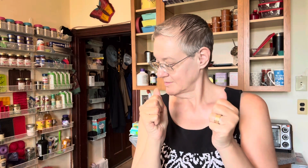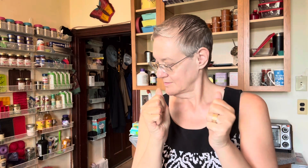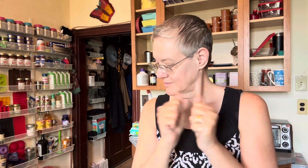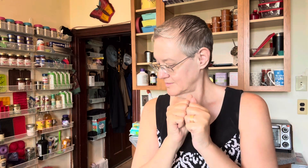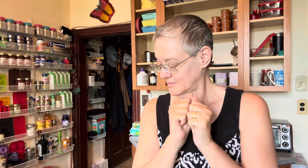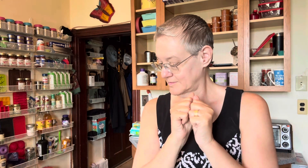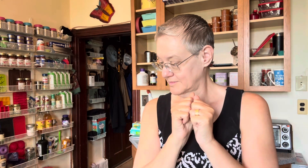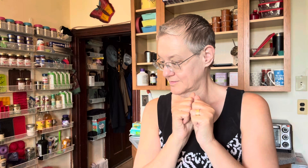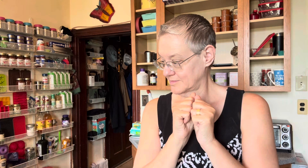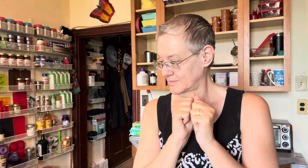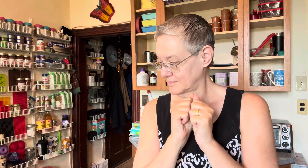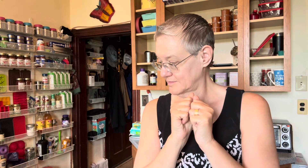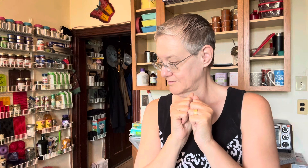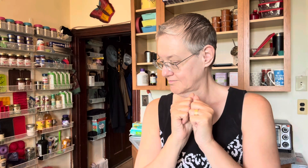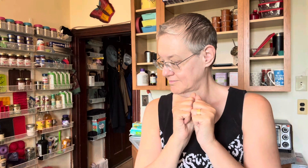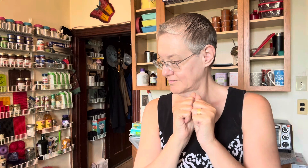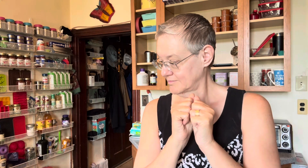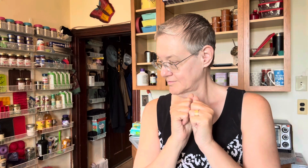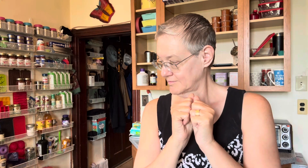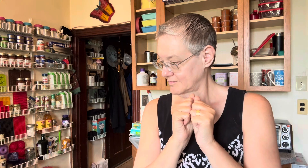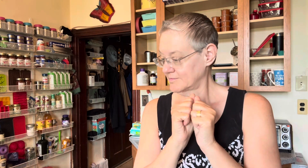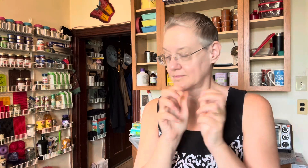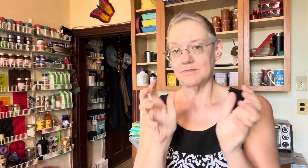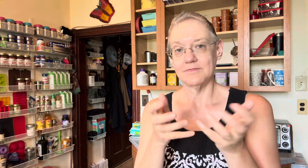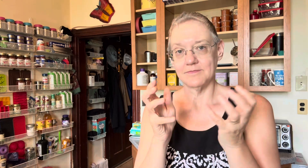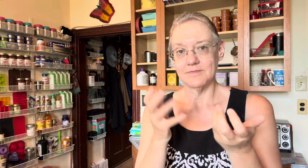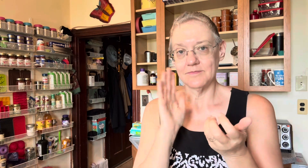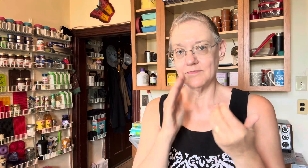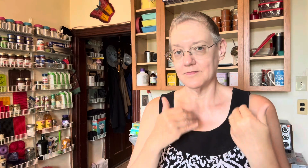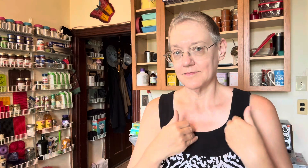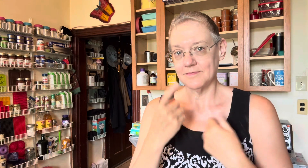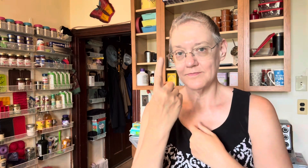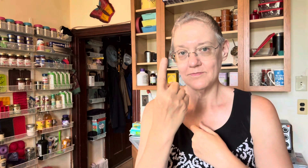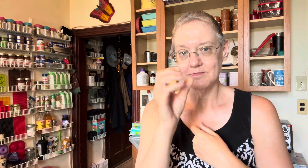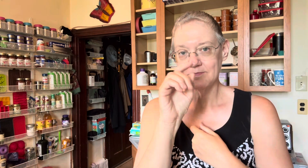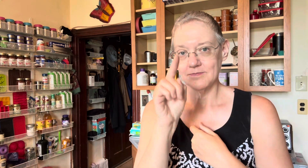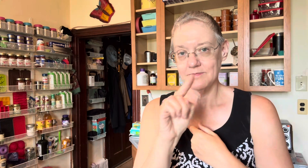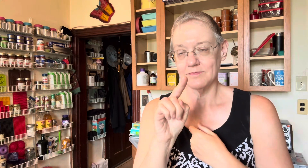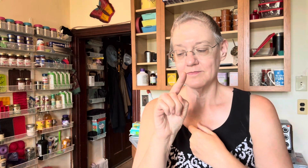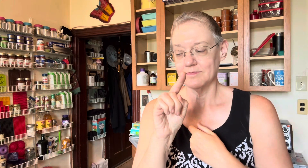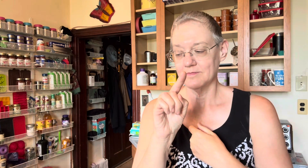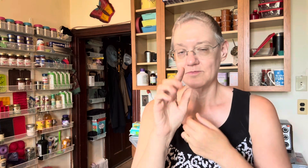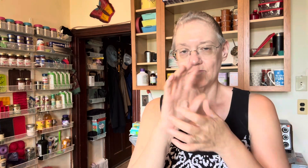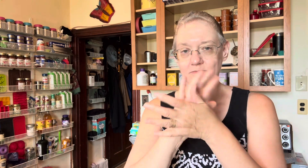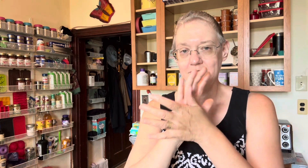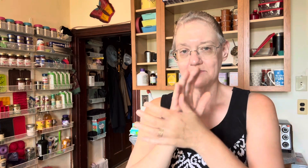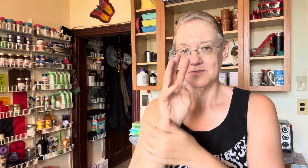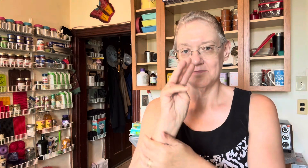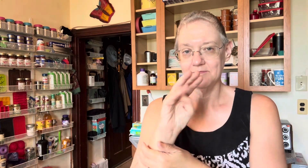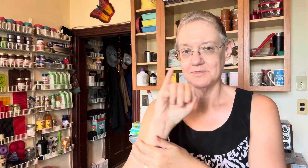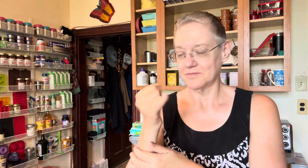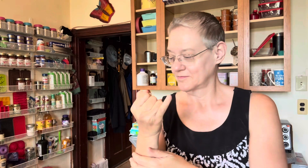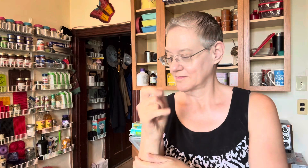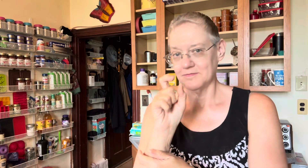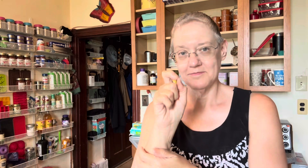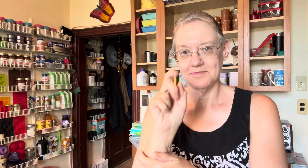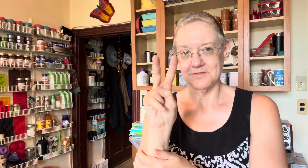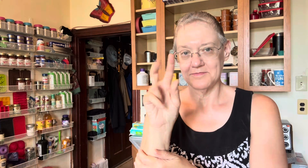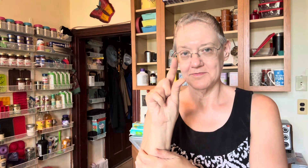salad. With what else? The salad's going to have 1 ounce of Monterey Jack cheese also,